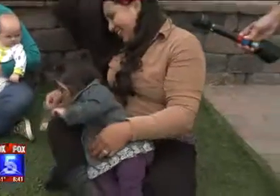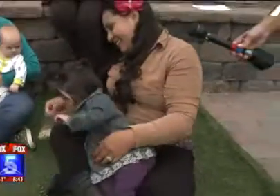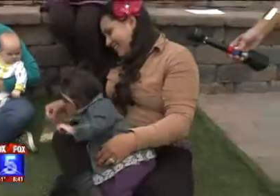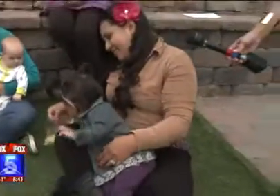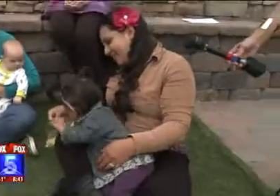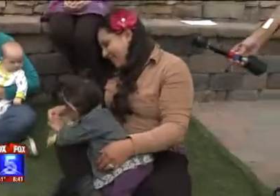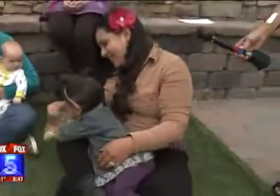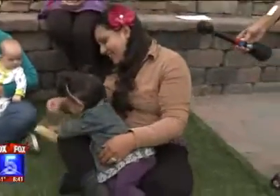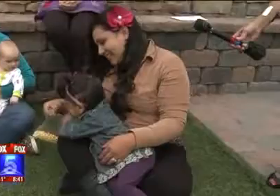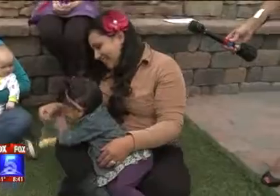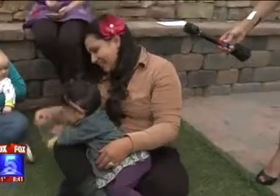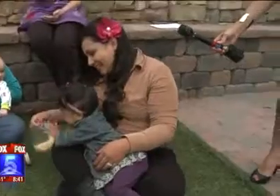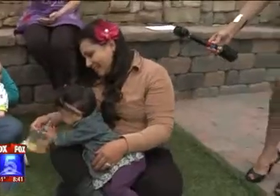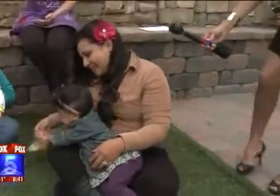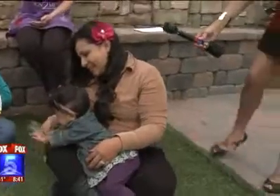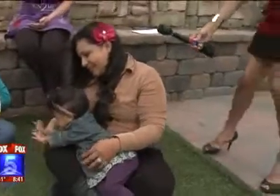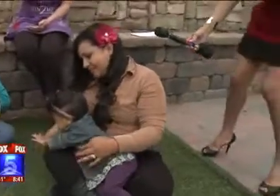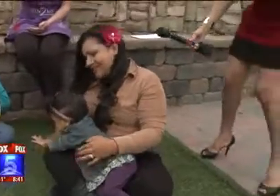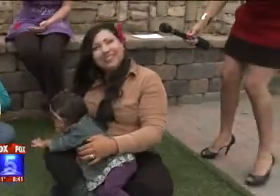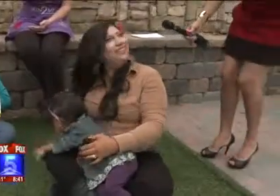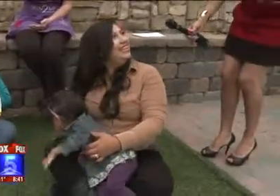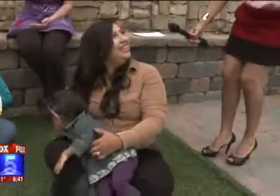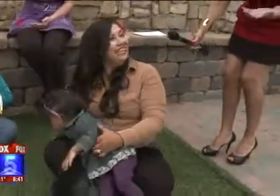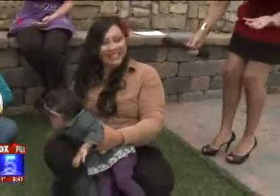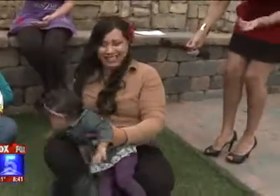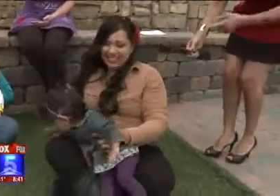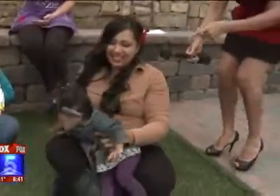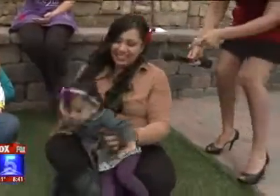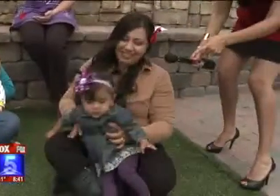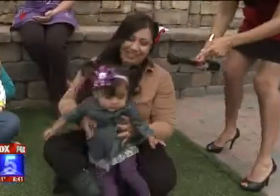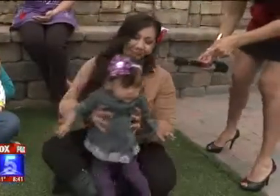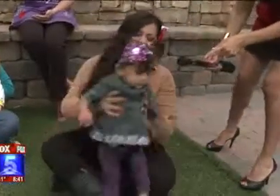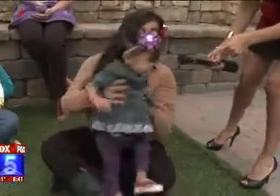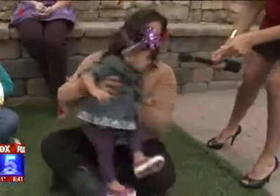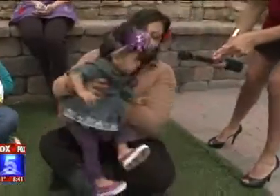that? She just went like this to say this. Oh, I love that. When did she start the signing? How